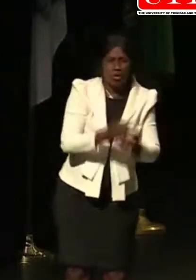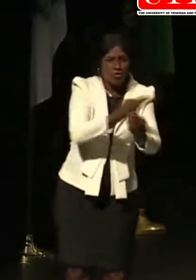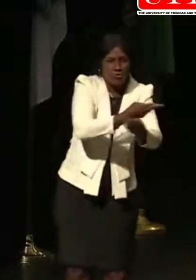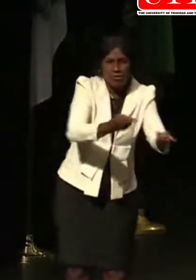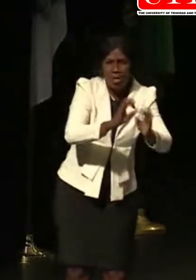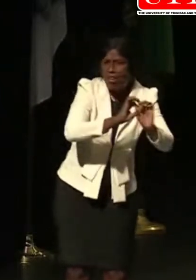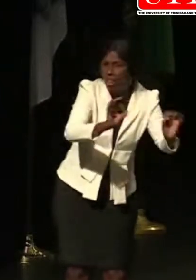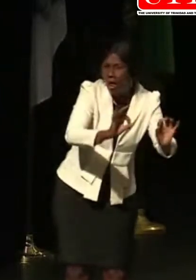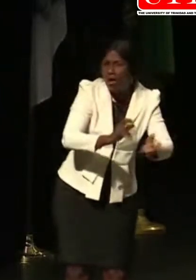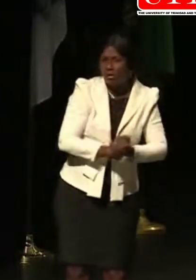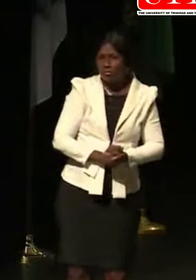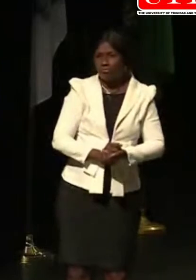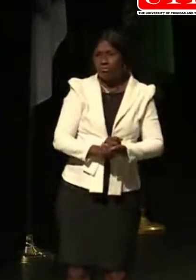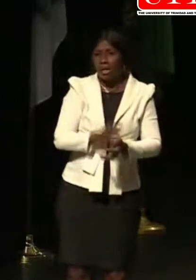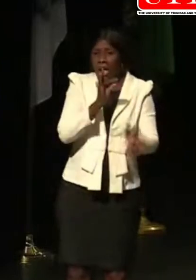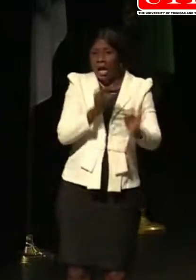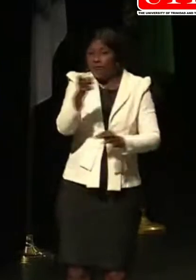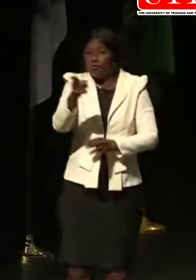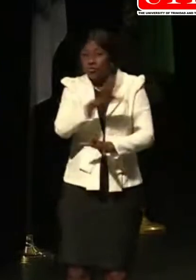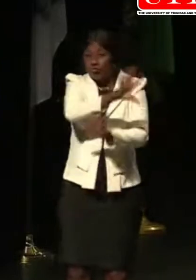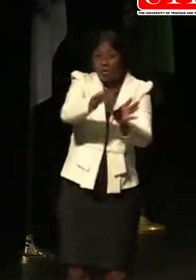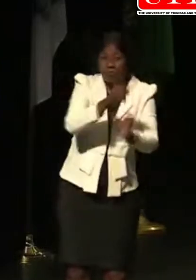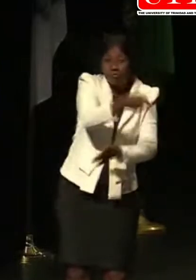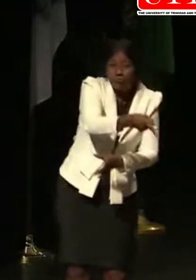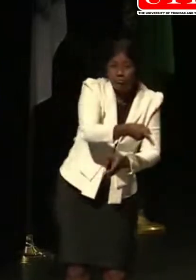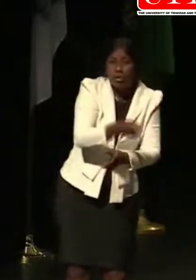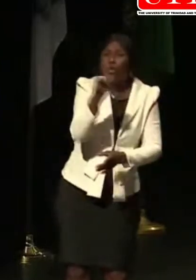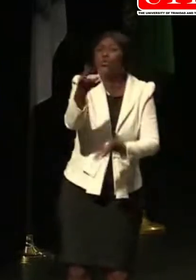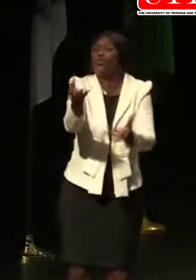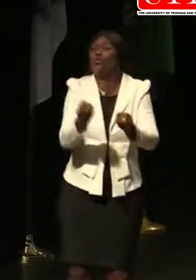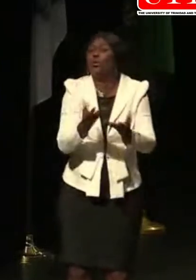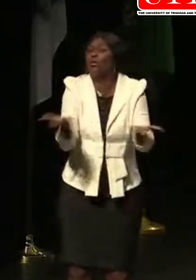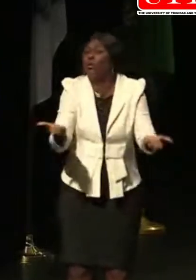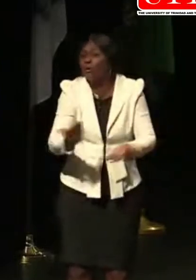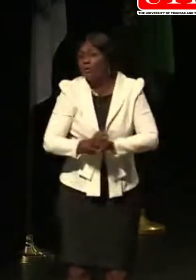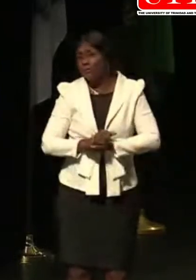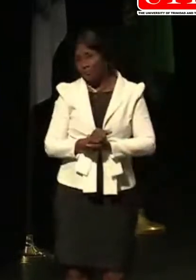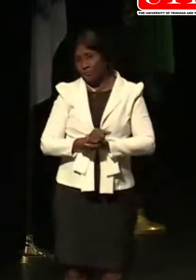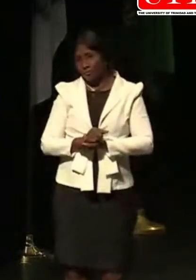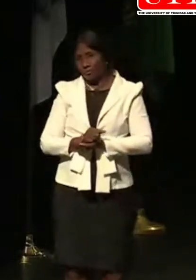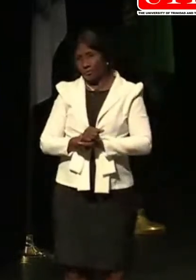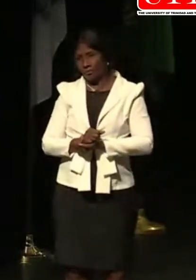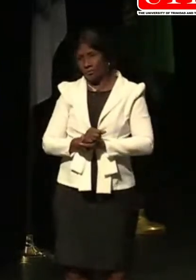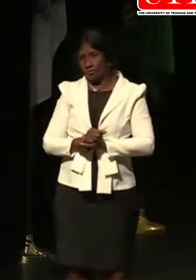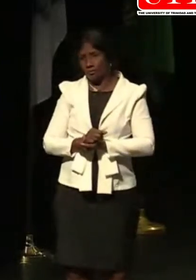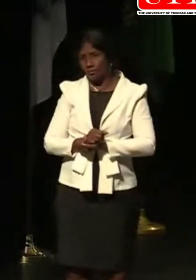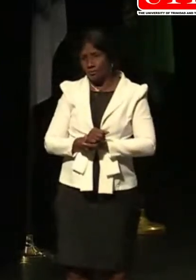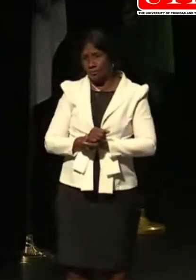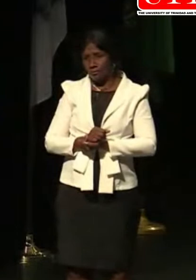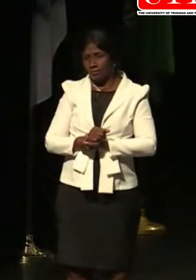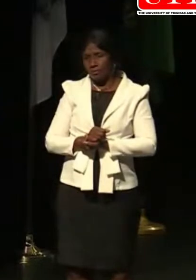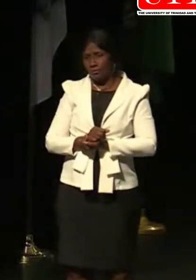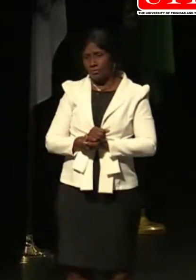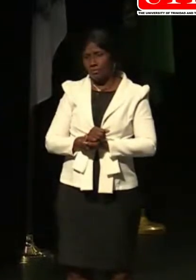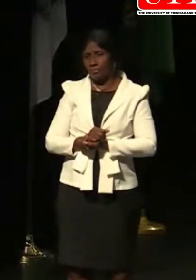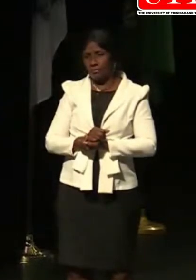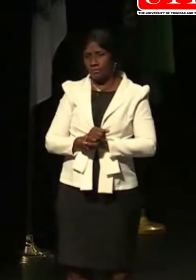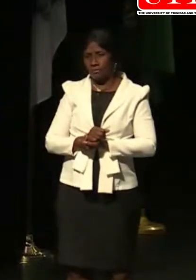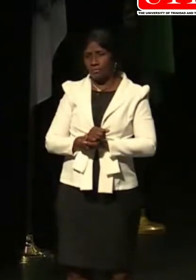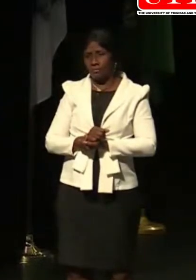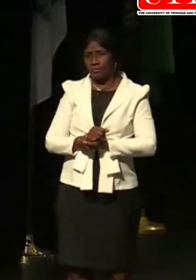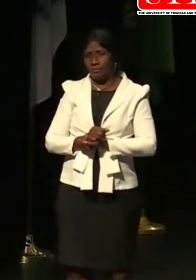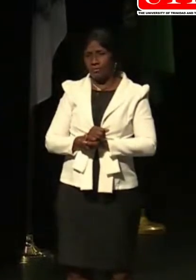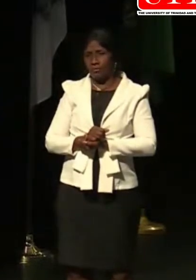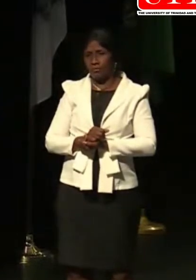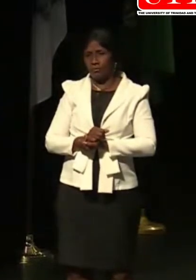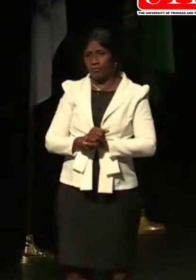have to understand that the education system has to privilege our poorest communities and give them the best resources